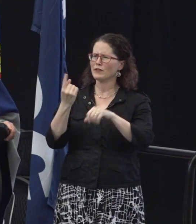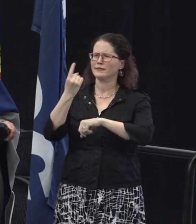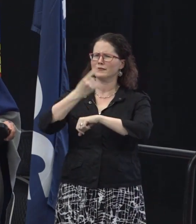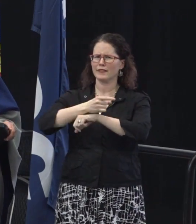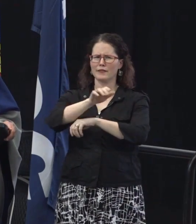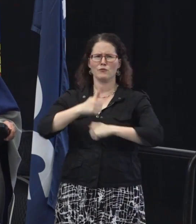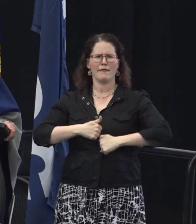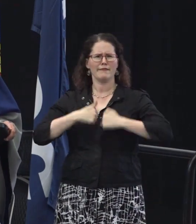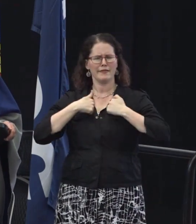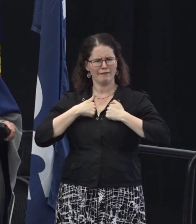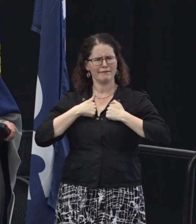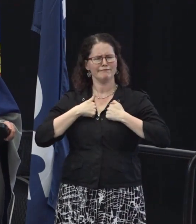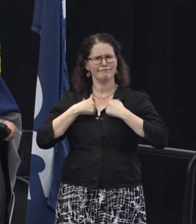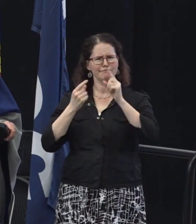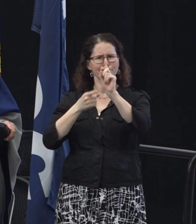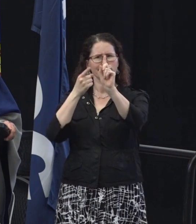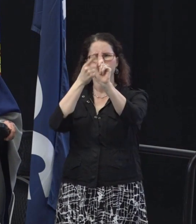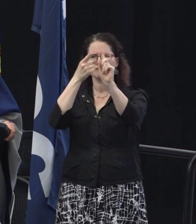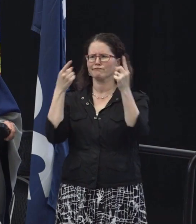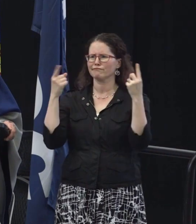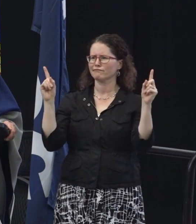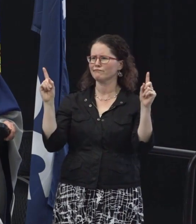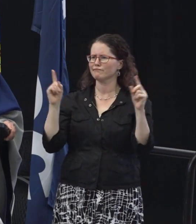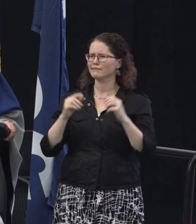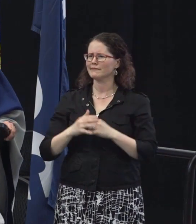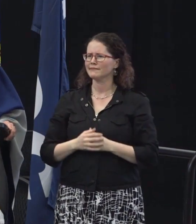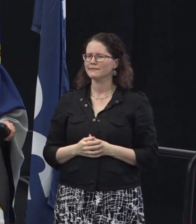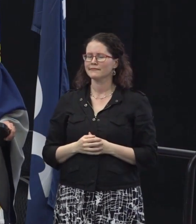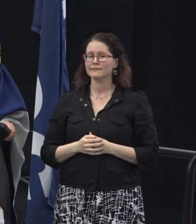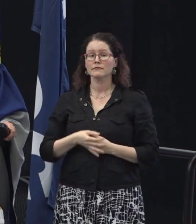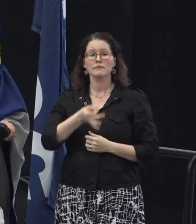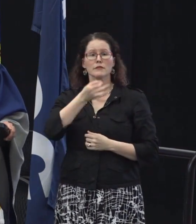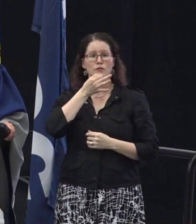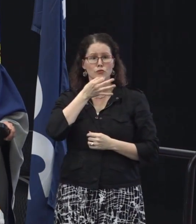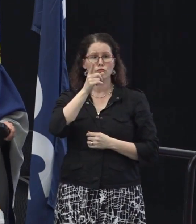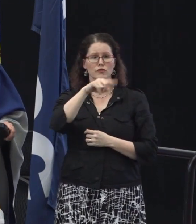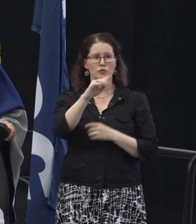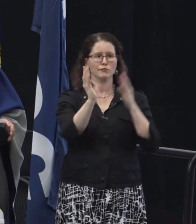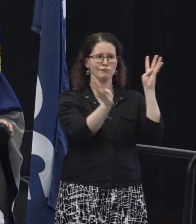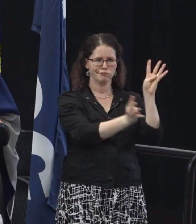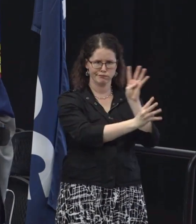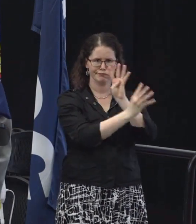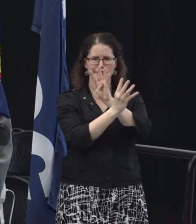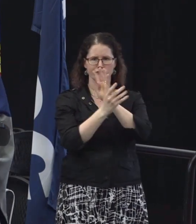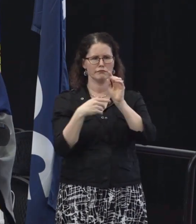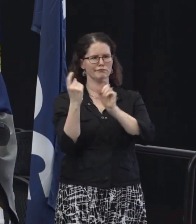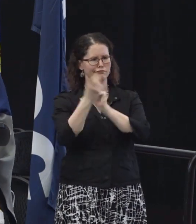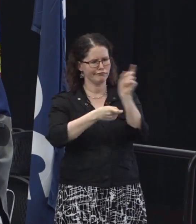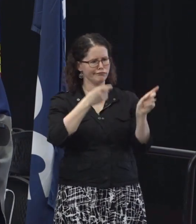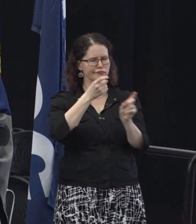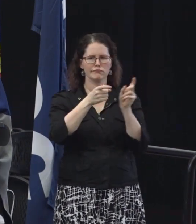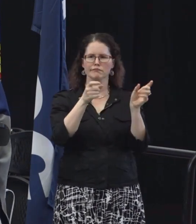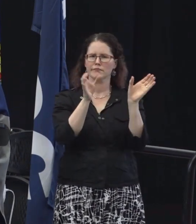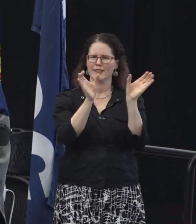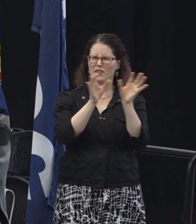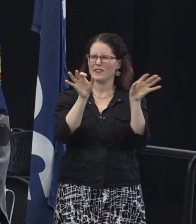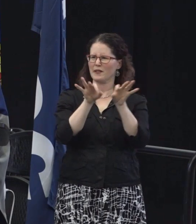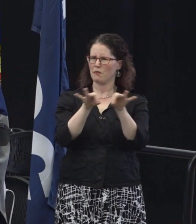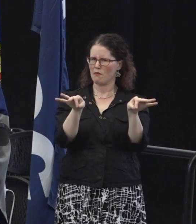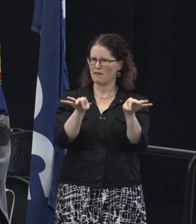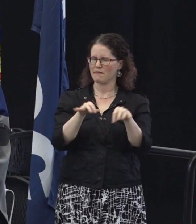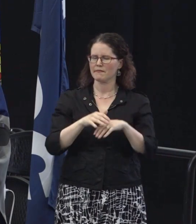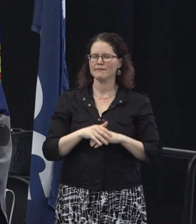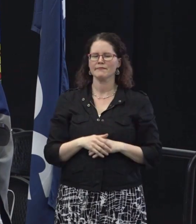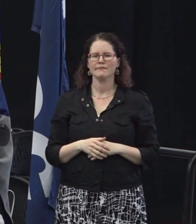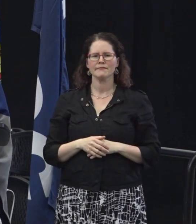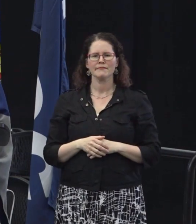lives. And in a minute, I'll have the honor of presenting you with your certificate or your diploma. But before I do,